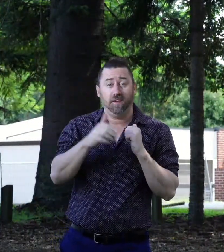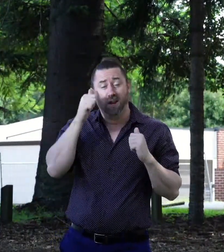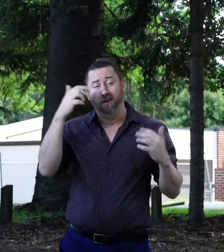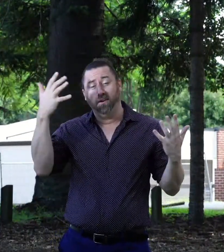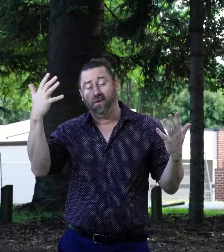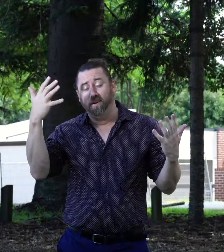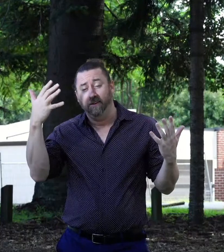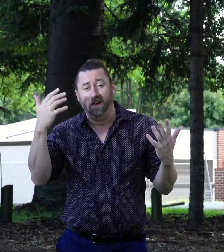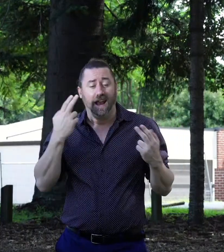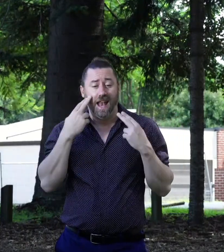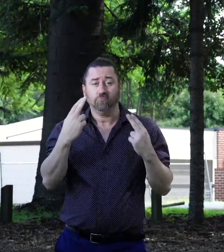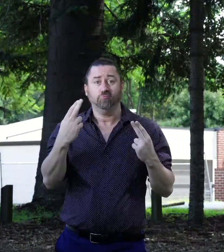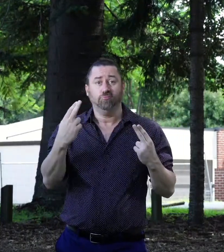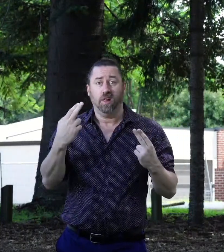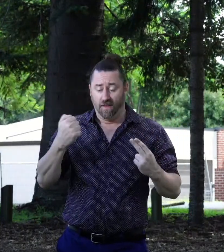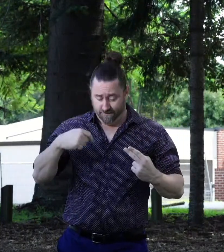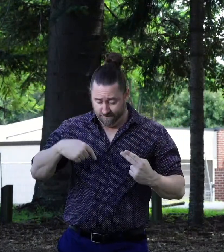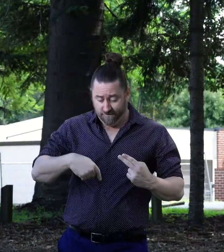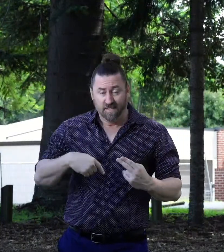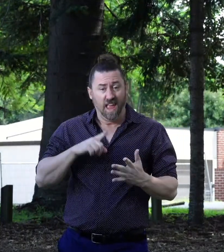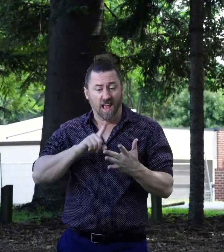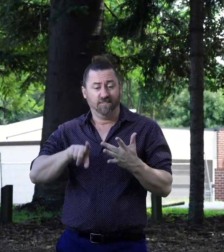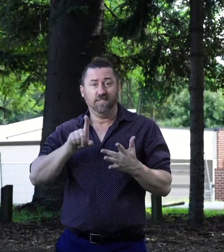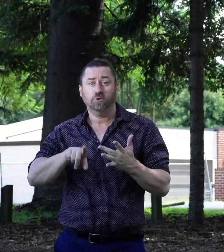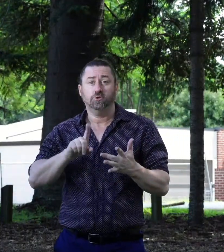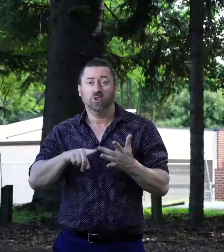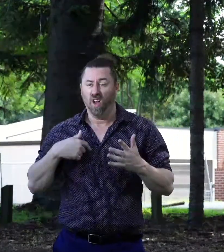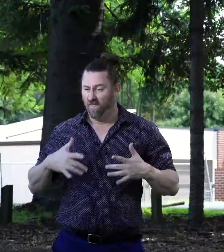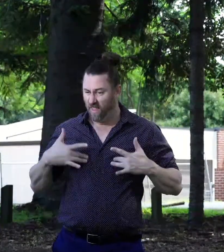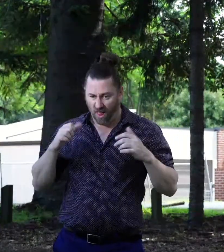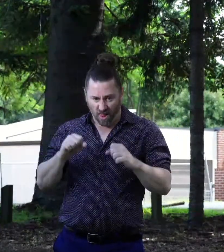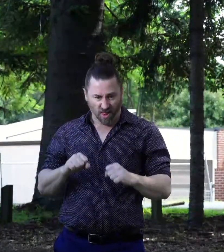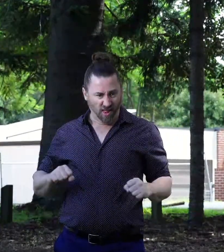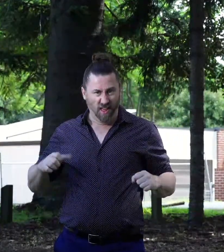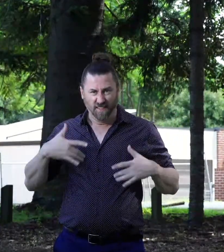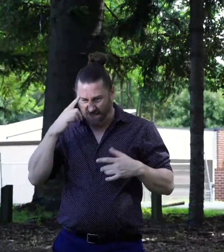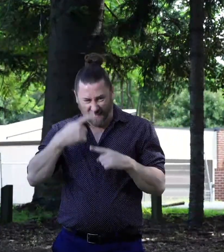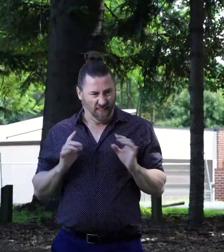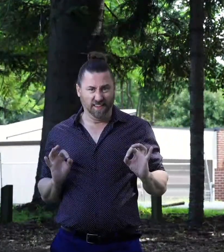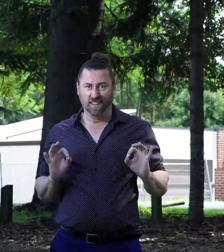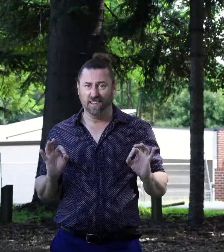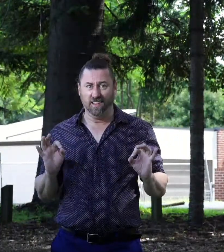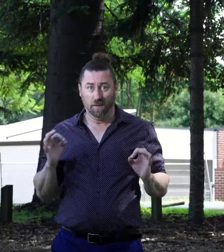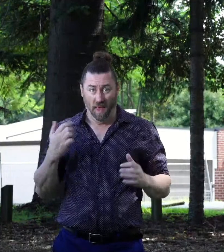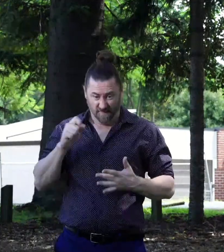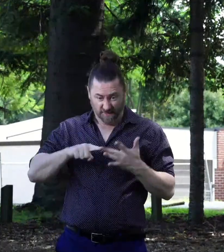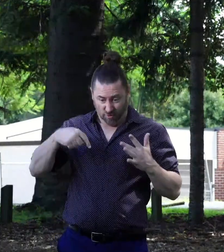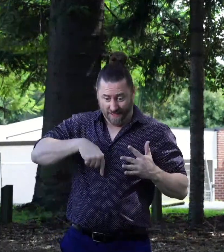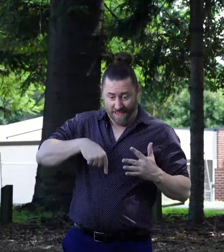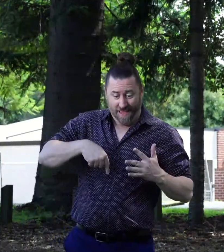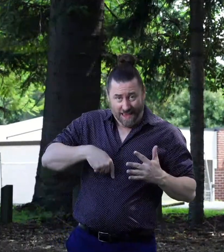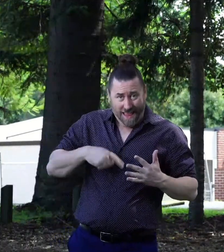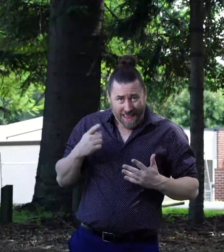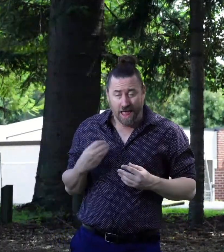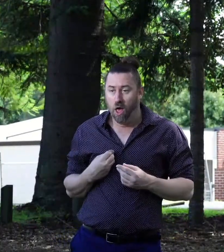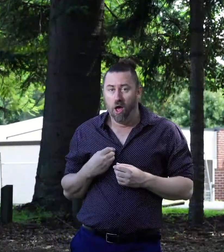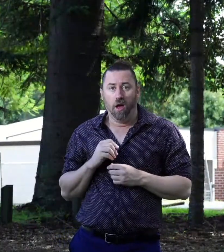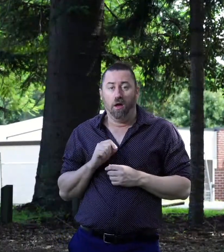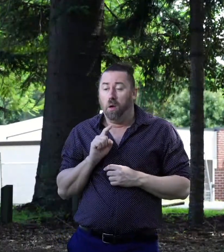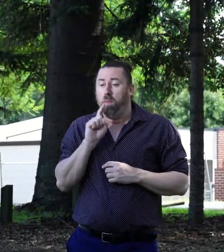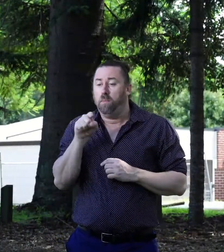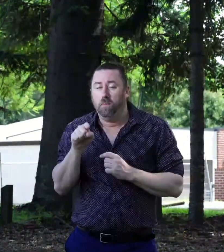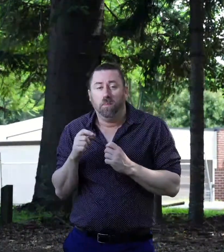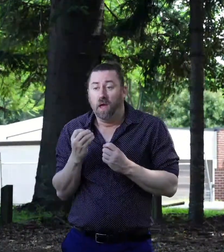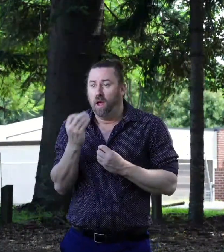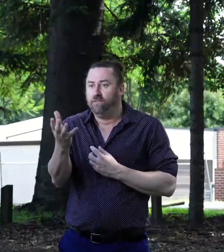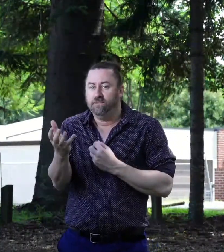of course, can get infected and be totally asymptomatic and then pass it on. So we just have to work that